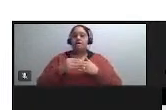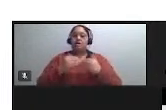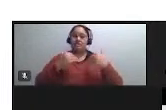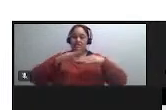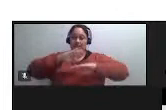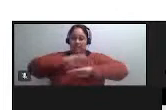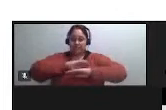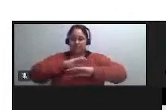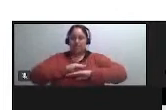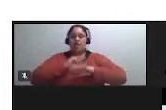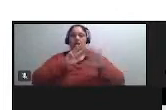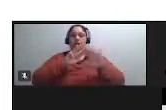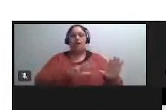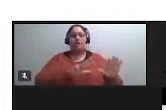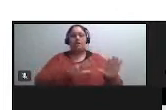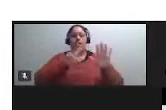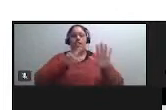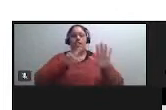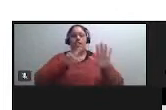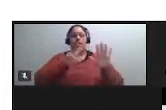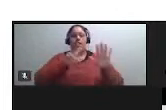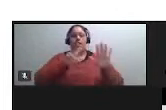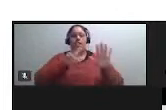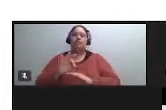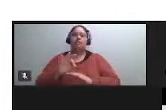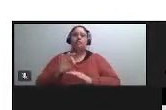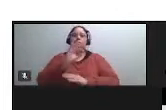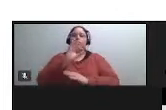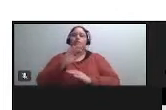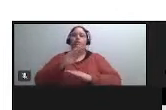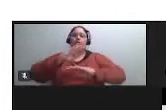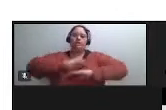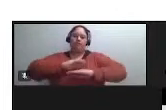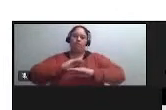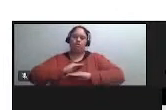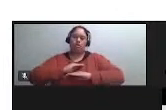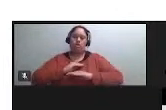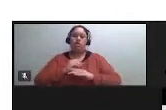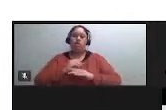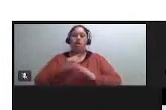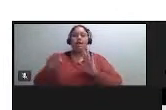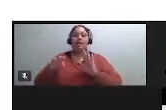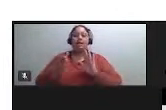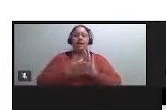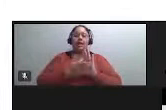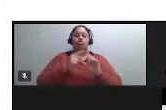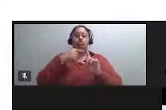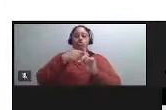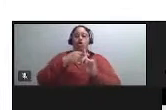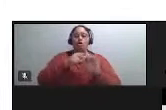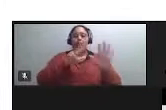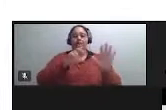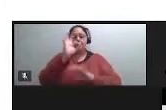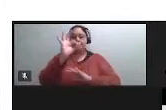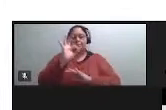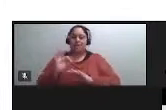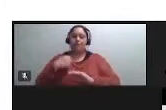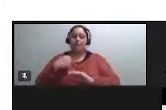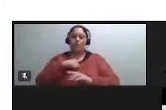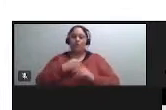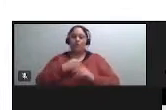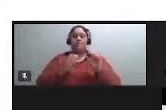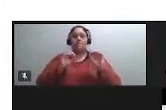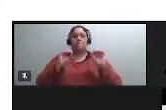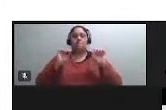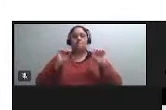an 89% overall satisfaction score against a target of 80%, which we had set for the year, and that is